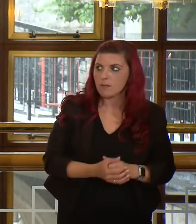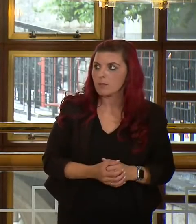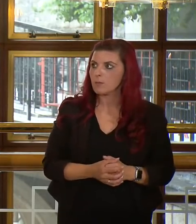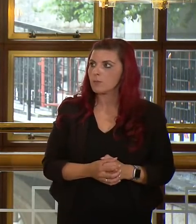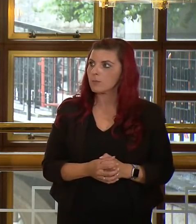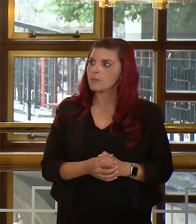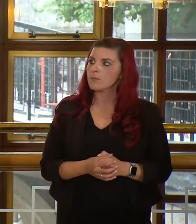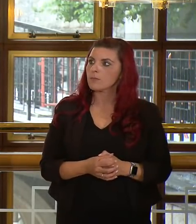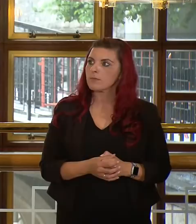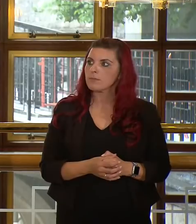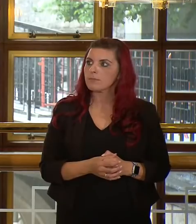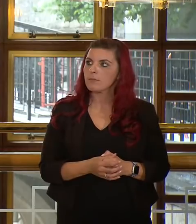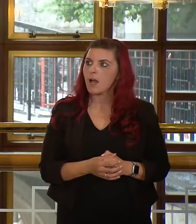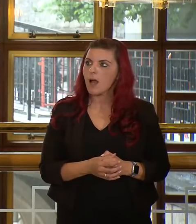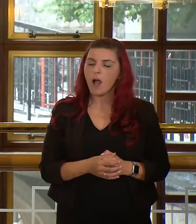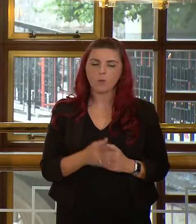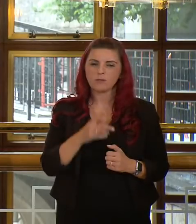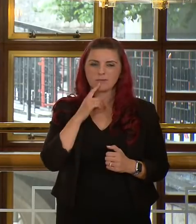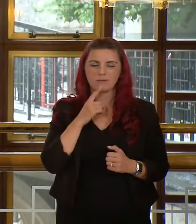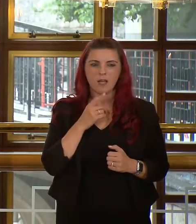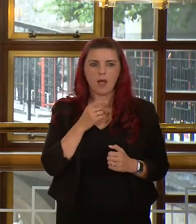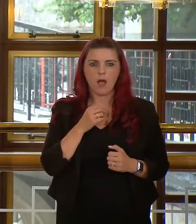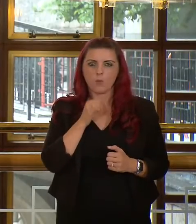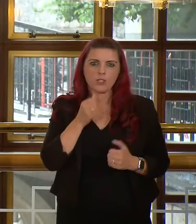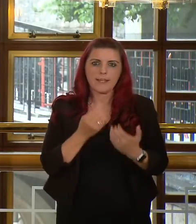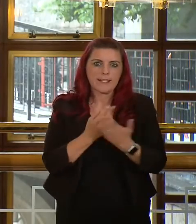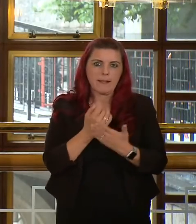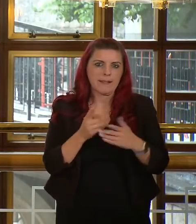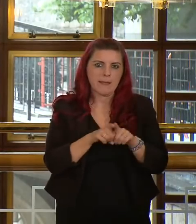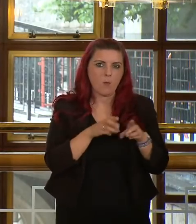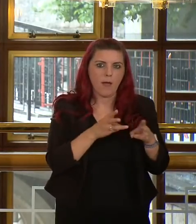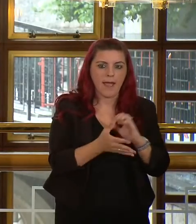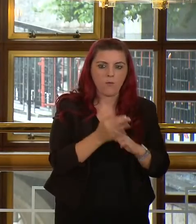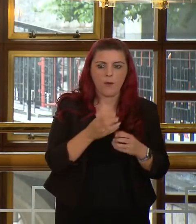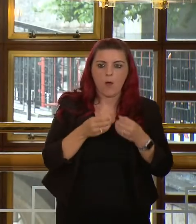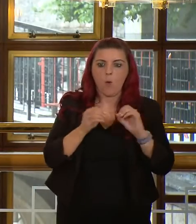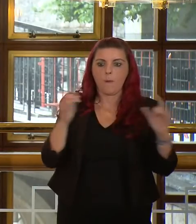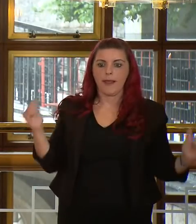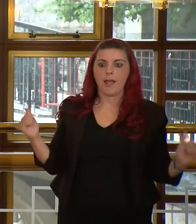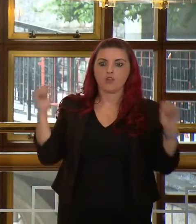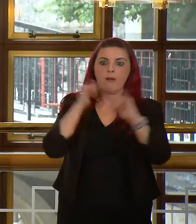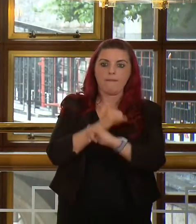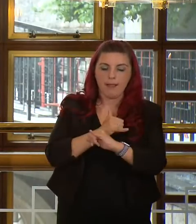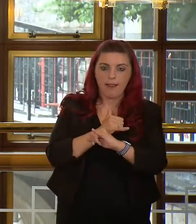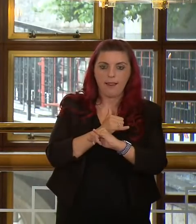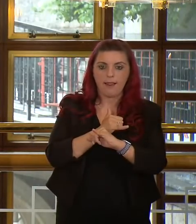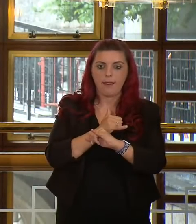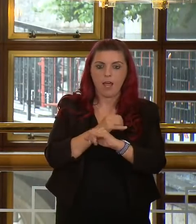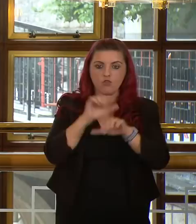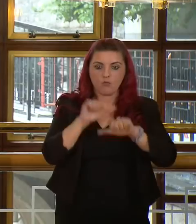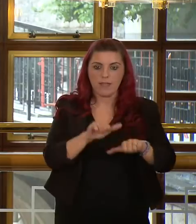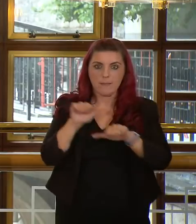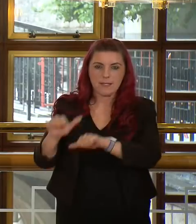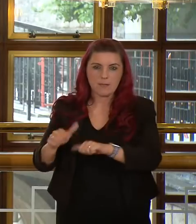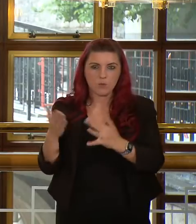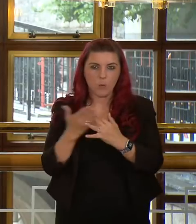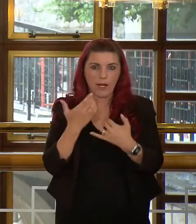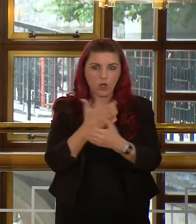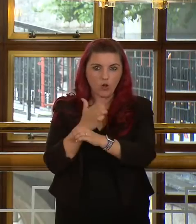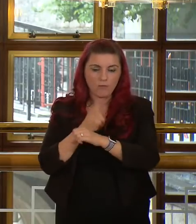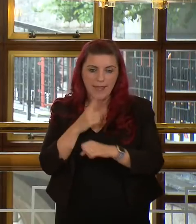I wouldn't really frame it in that way. If we open air travel and air bridges between countries that have a